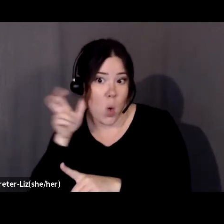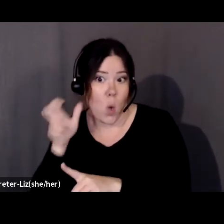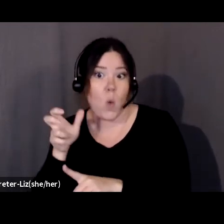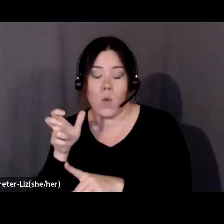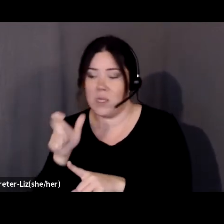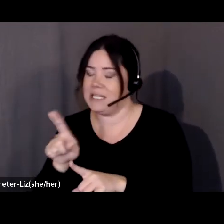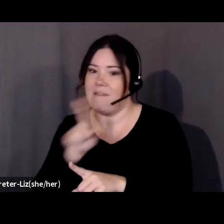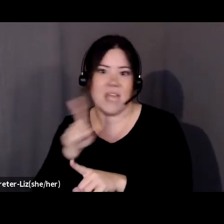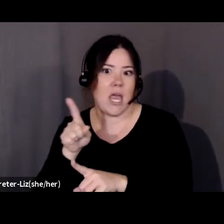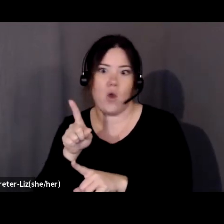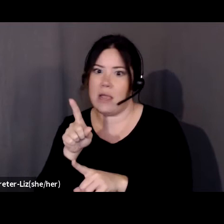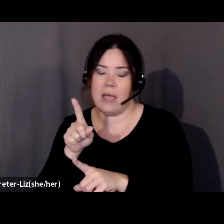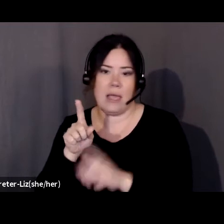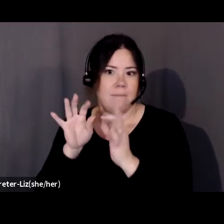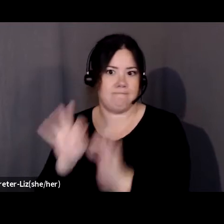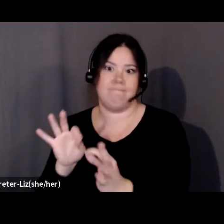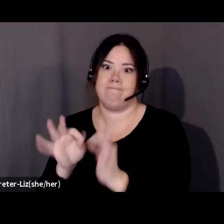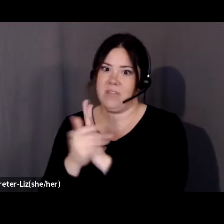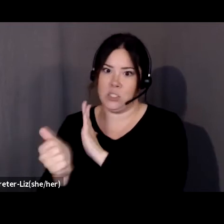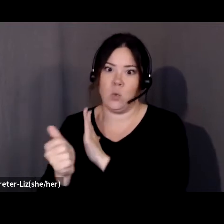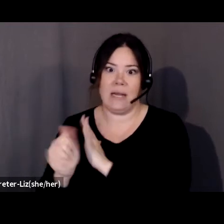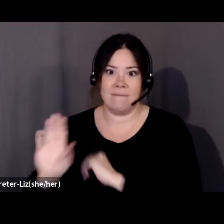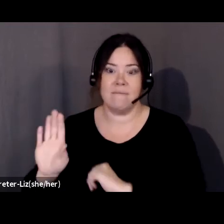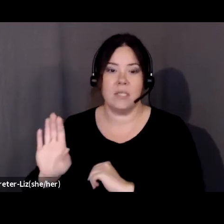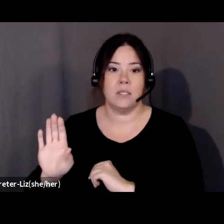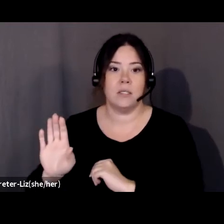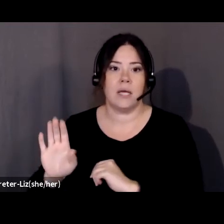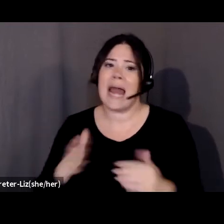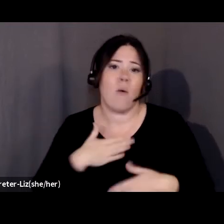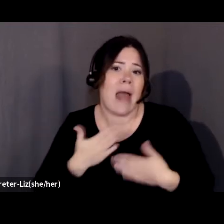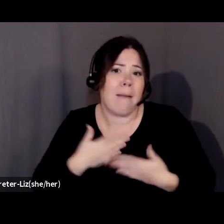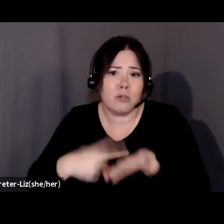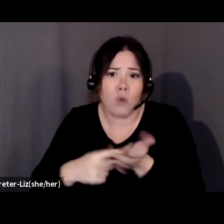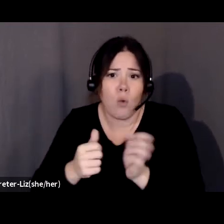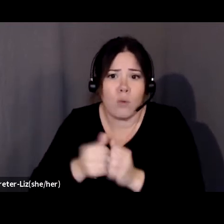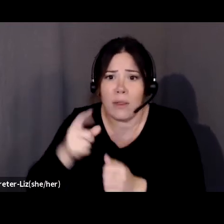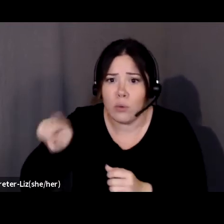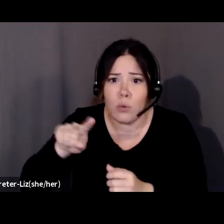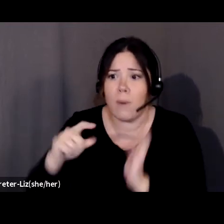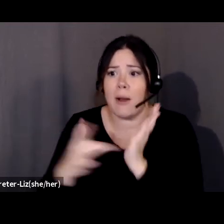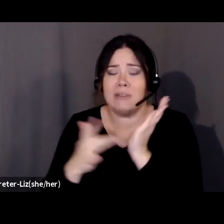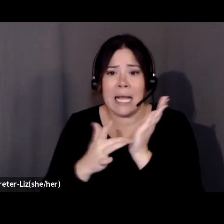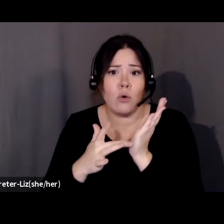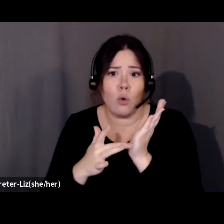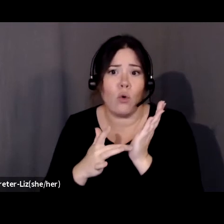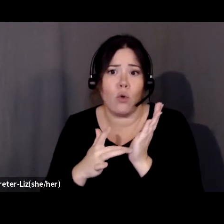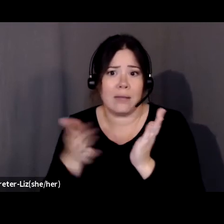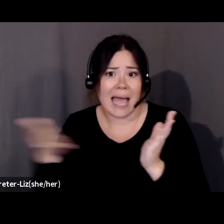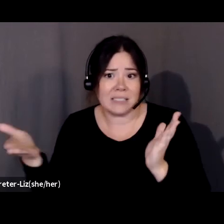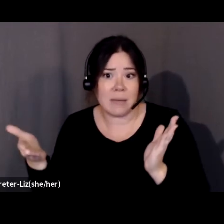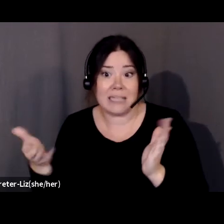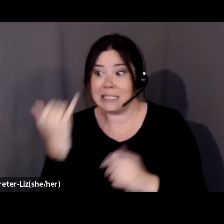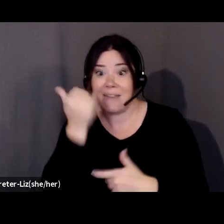intuitive. And I would be happy to talk with anyone about any of these technical aspects. But if you're interested in diving